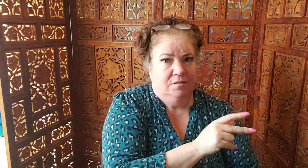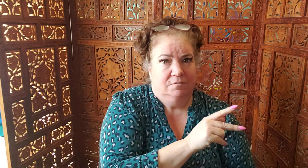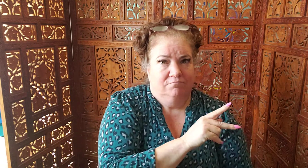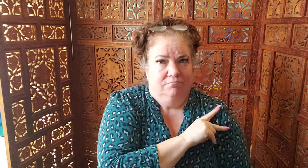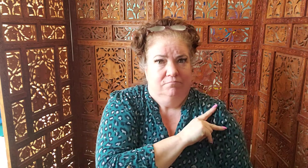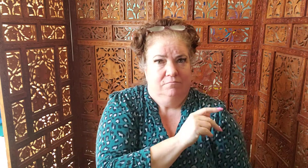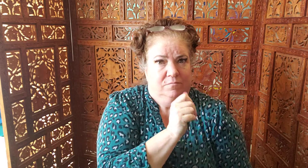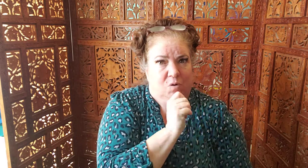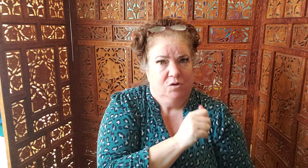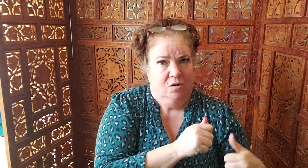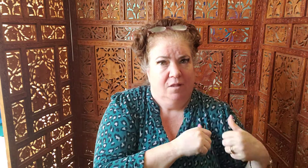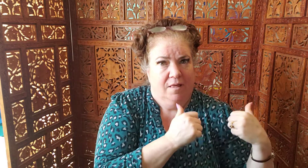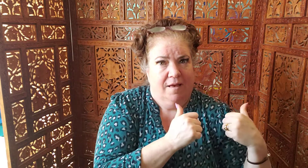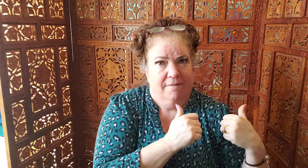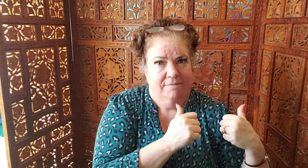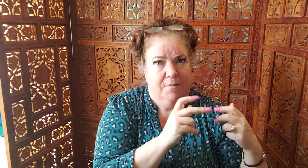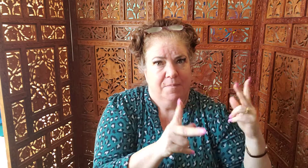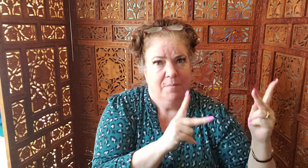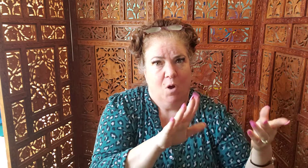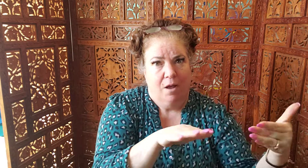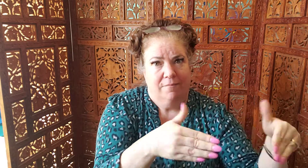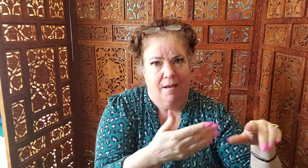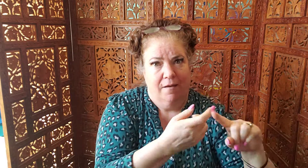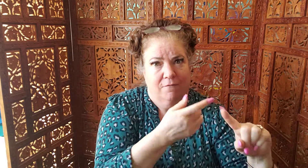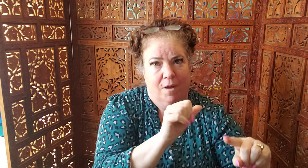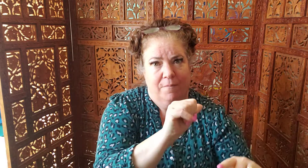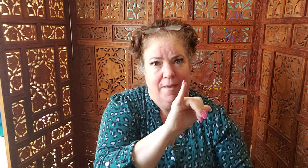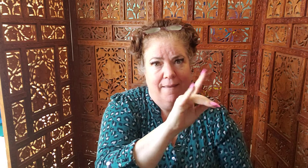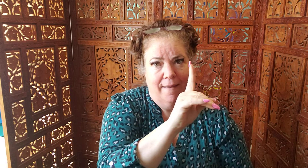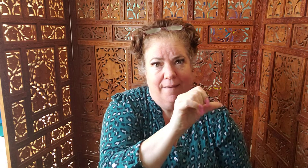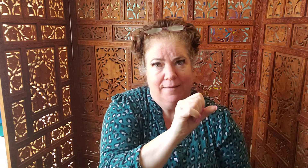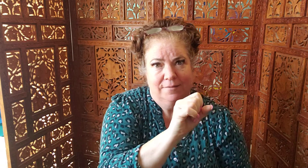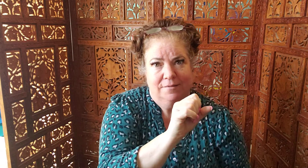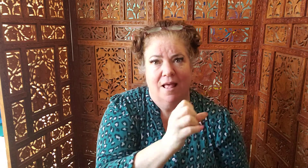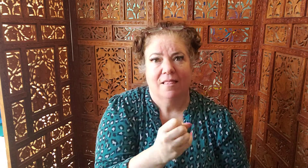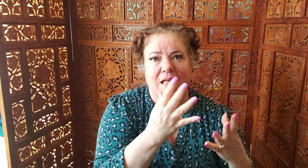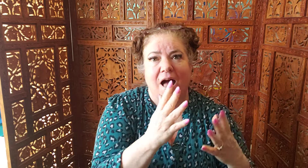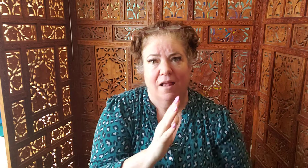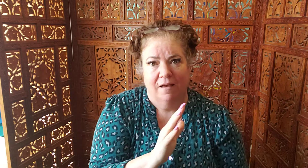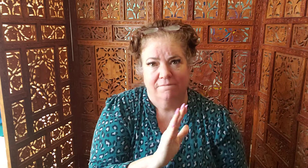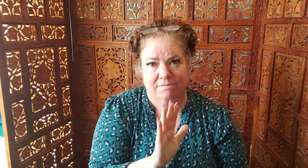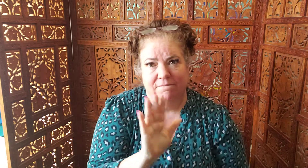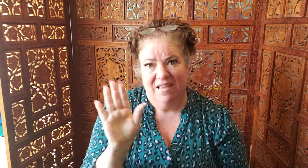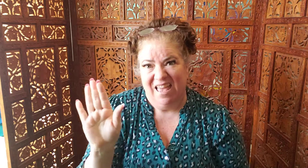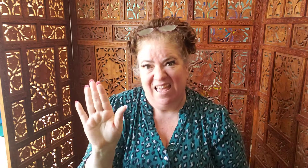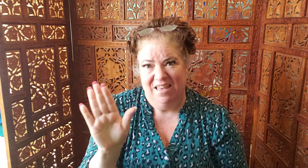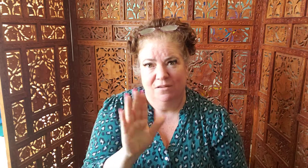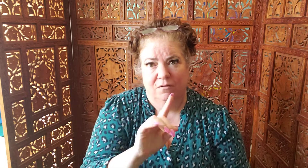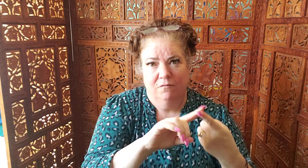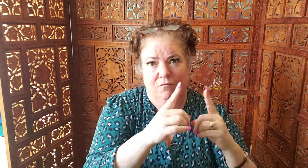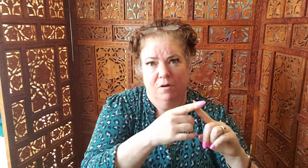to the material, which was about him dealing with a lot of his friends' deaths from